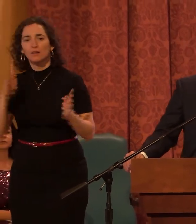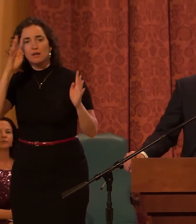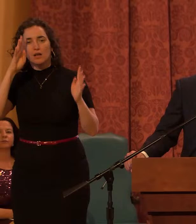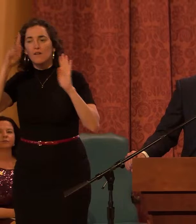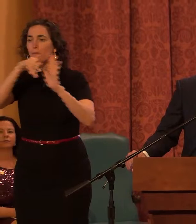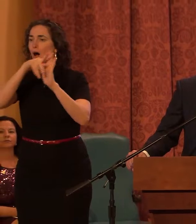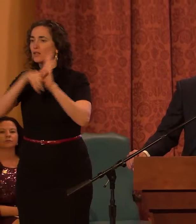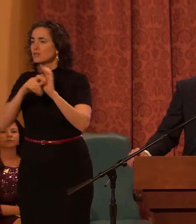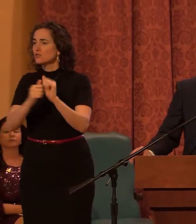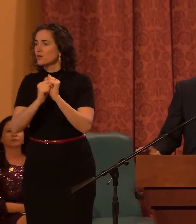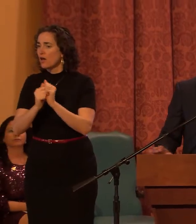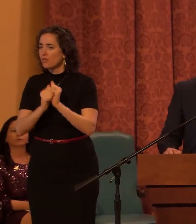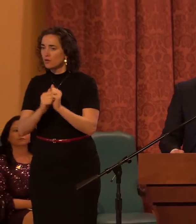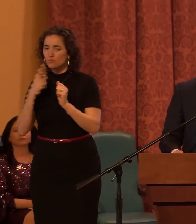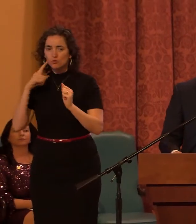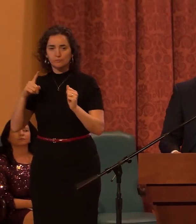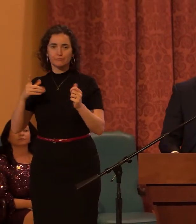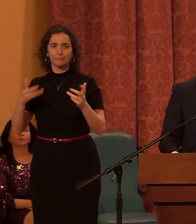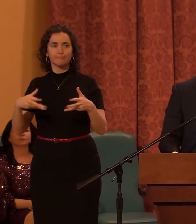policies and